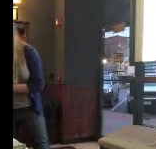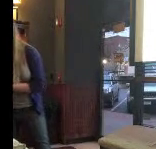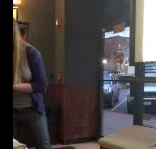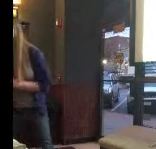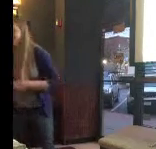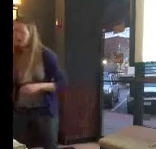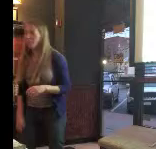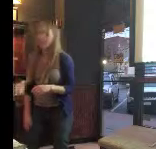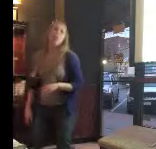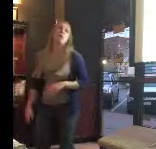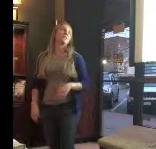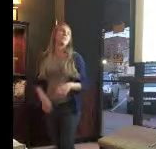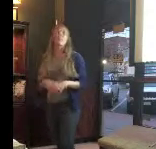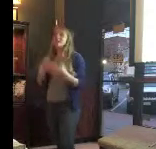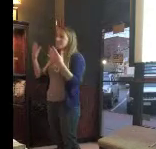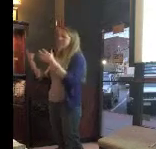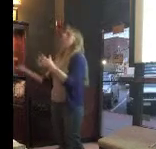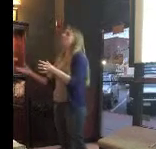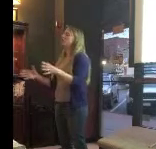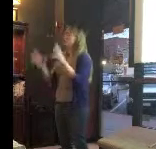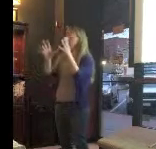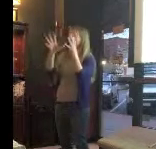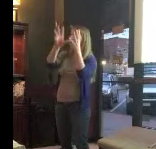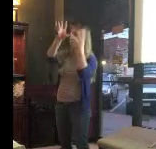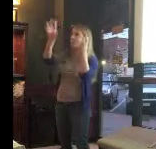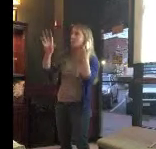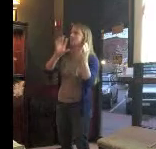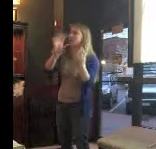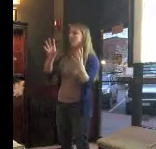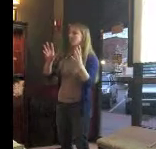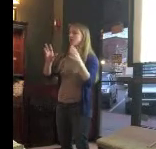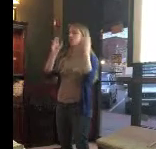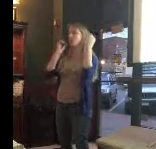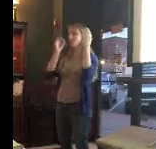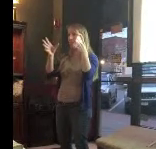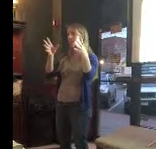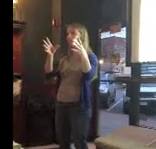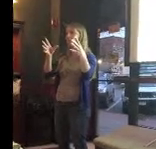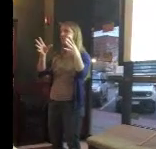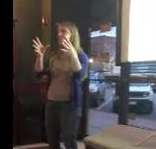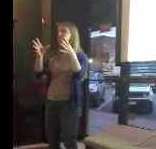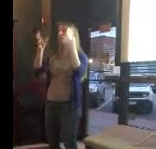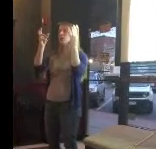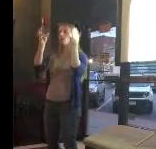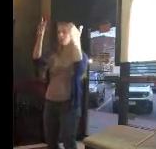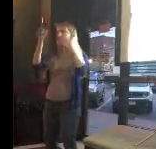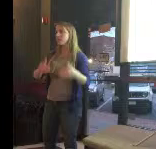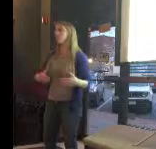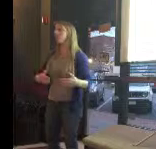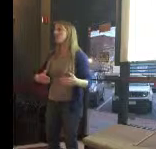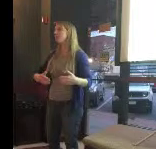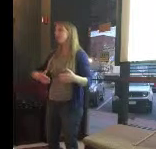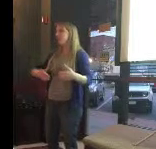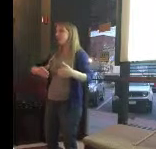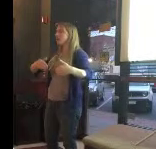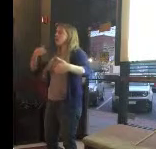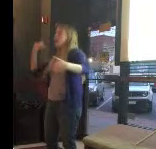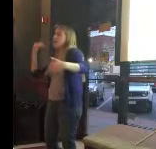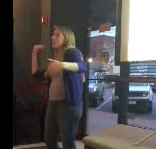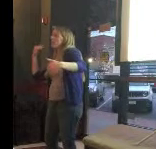we found out was that the best thing to do, based on what we saw with these simulations, we ran the simulations, we looked at the results, and then going back and looking